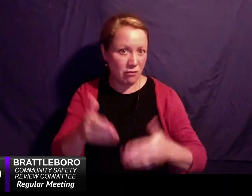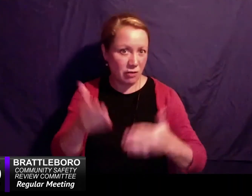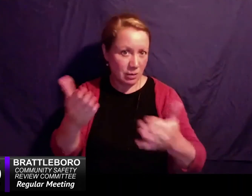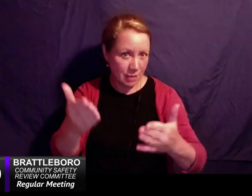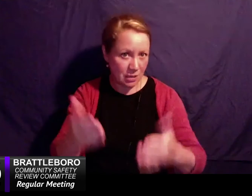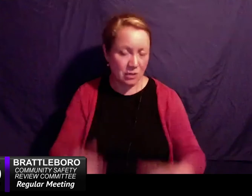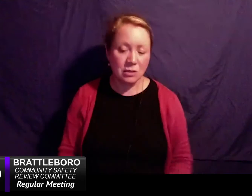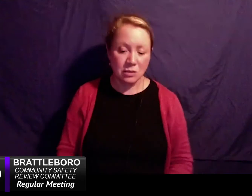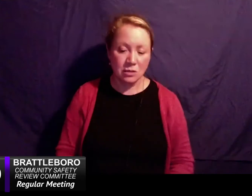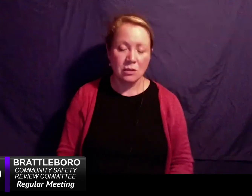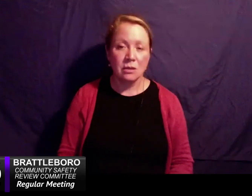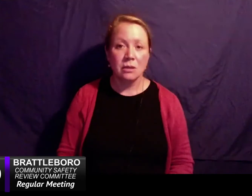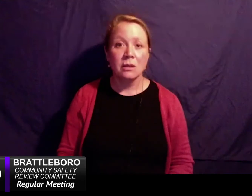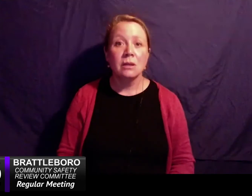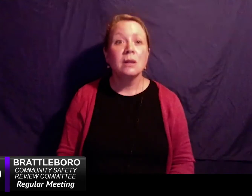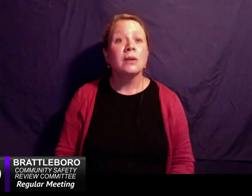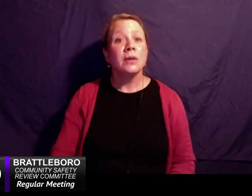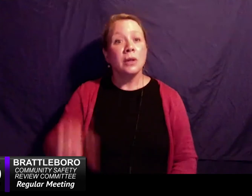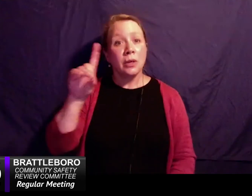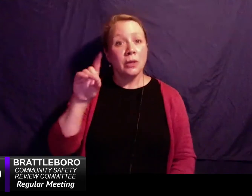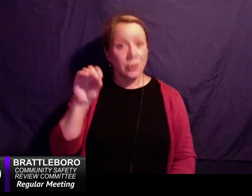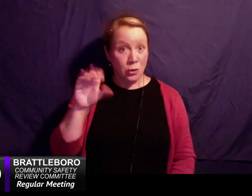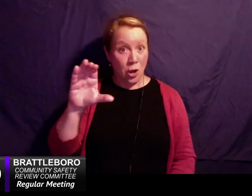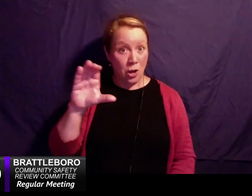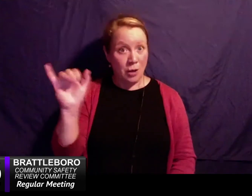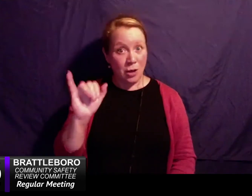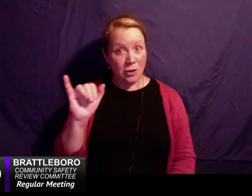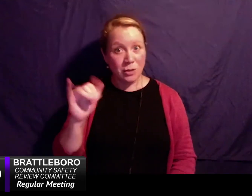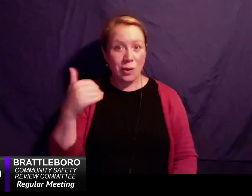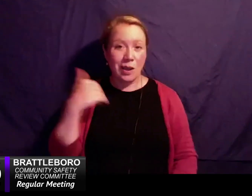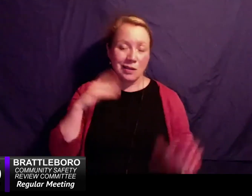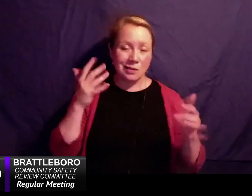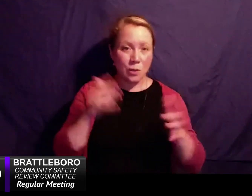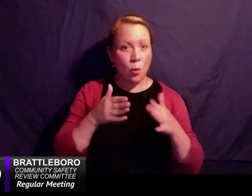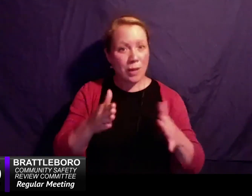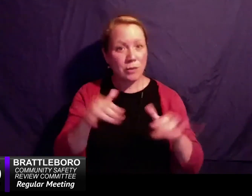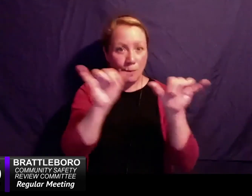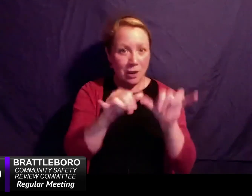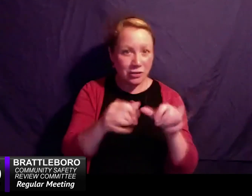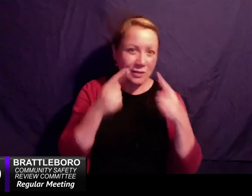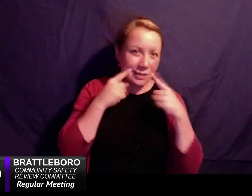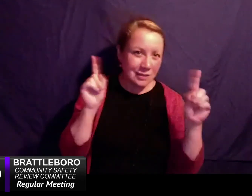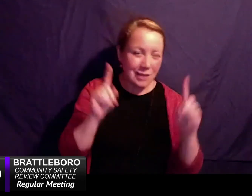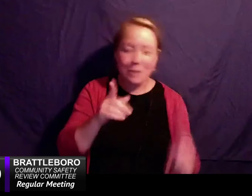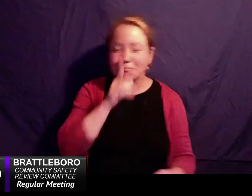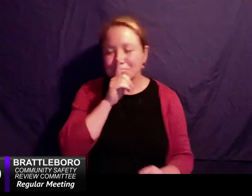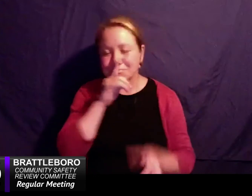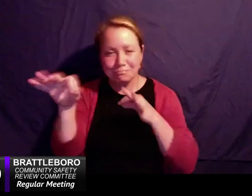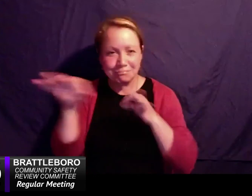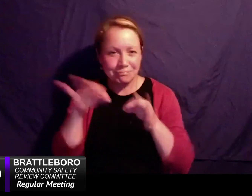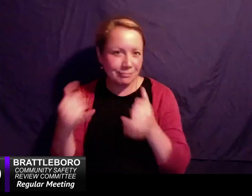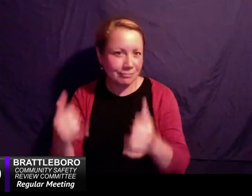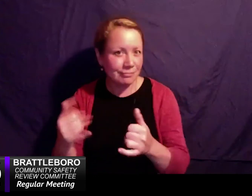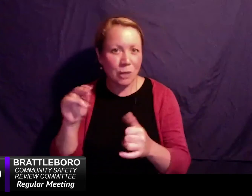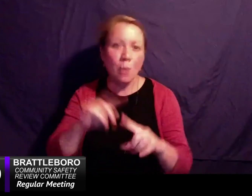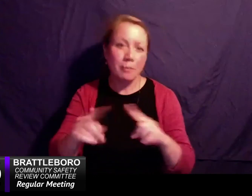In our document, we have metrics of success, which we don't need to get into here, but are available on the town website, I